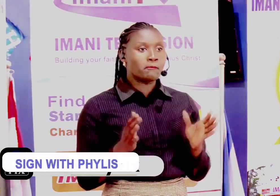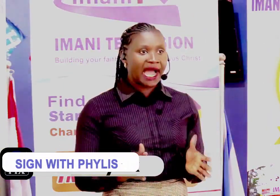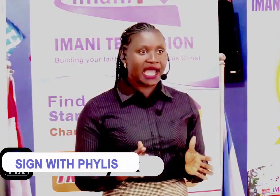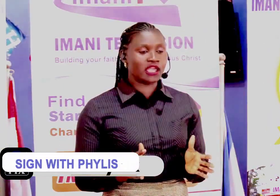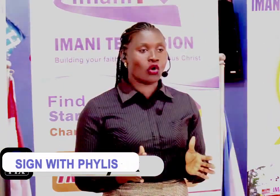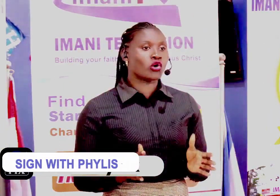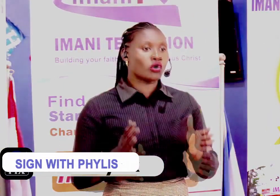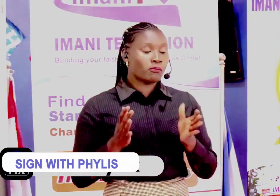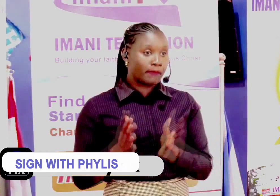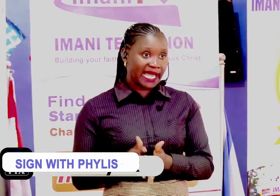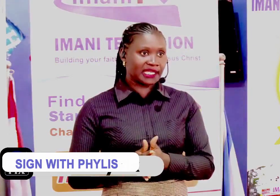my or mine.